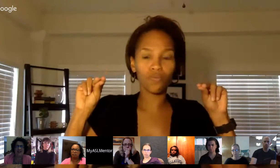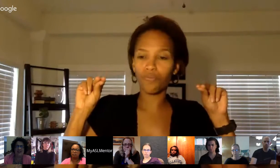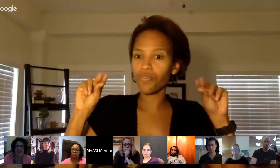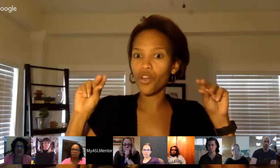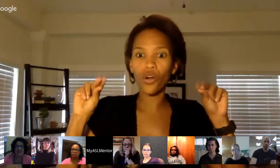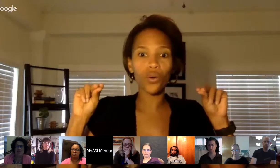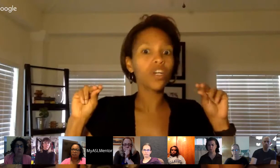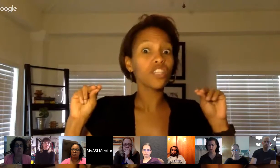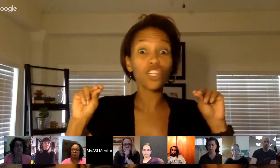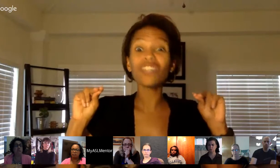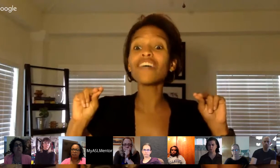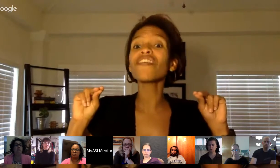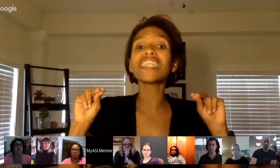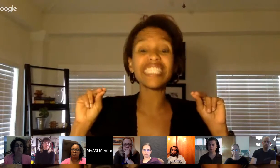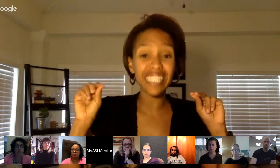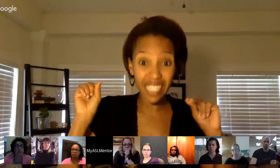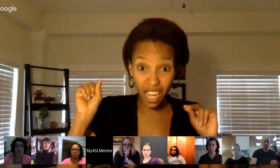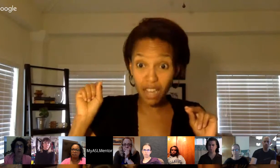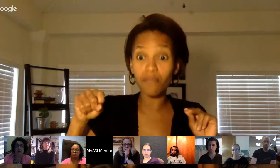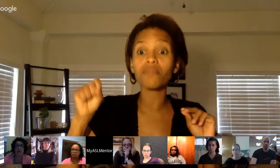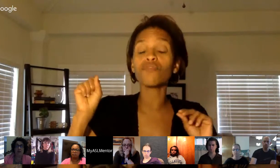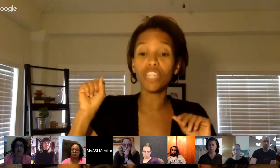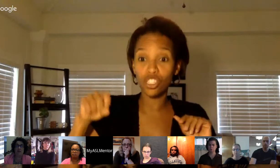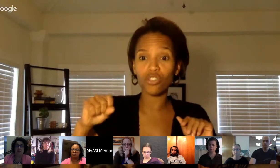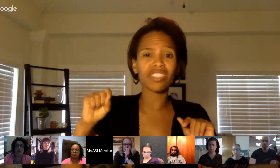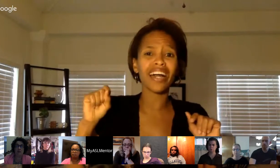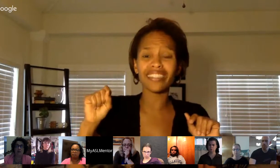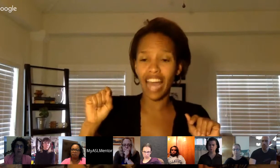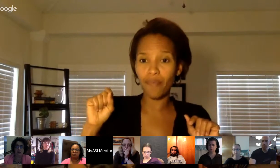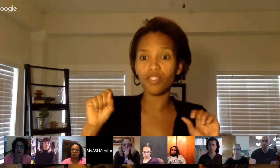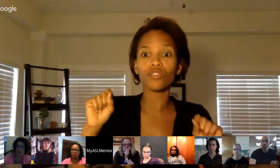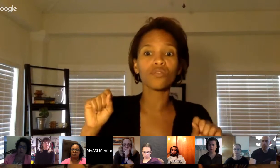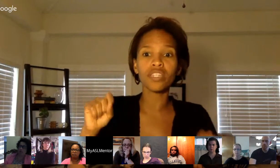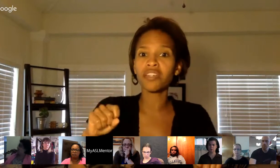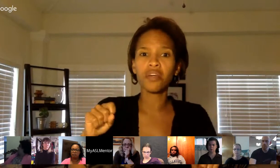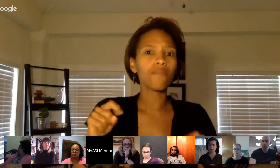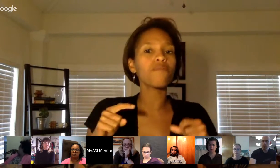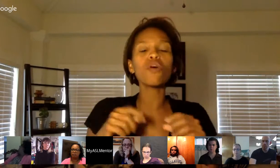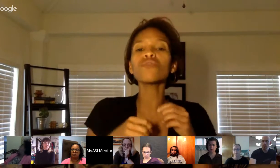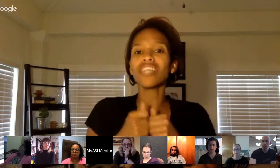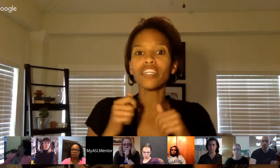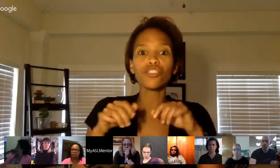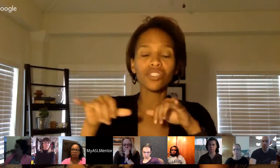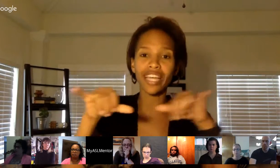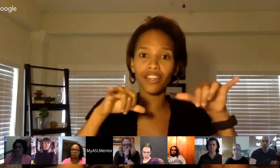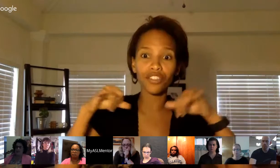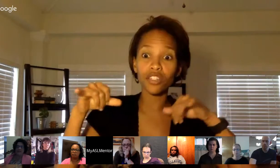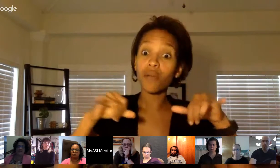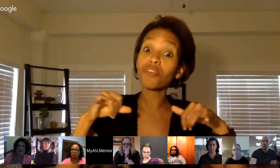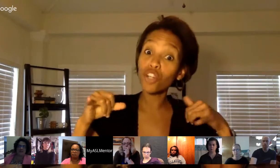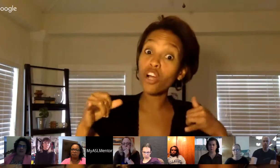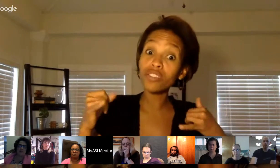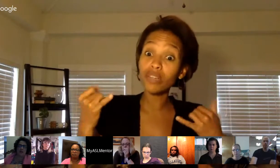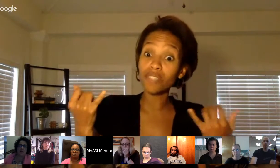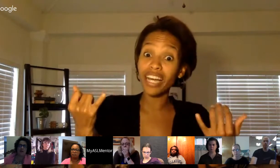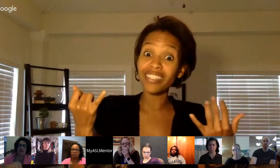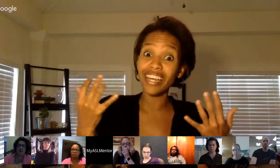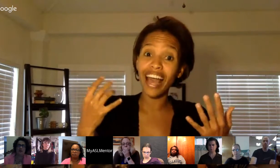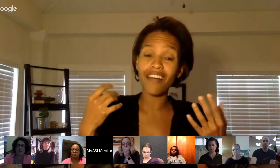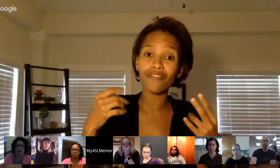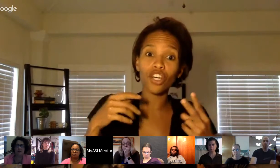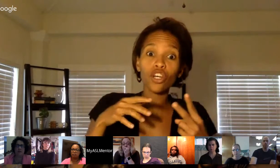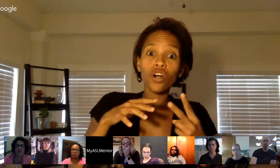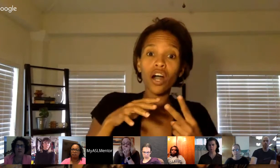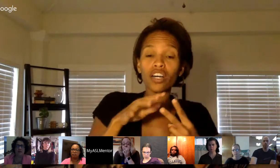No, no. There are definitely some regional signs, absolutely, but most signs are standard. But there are some signs